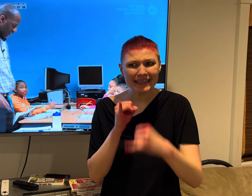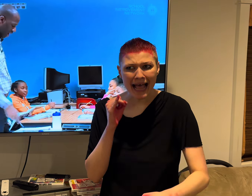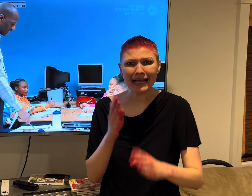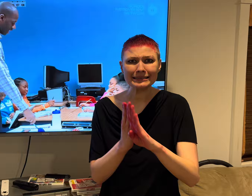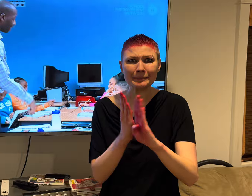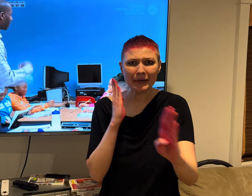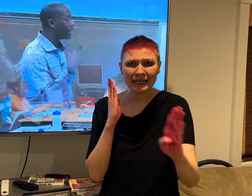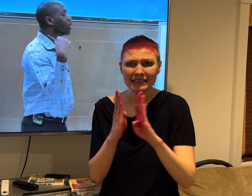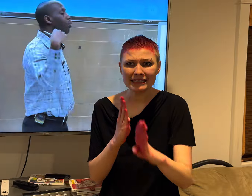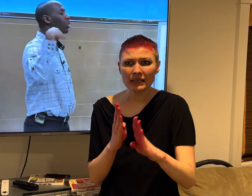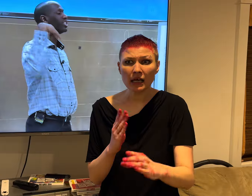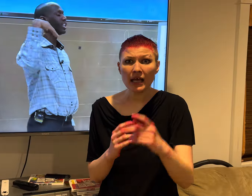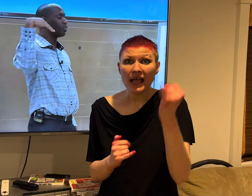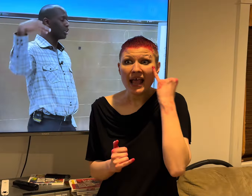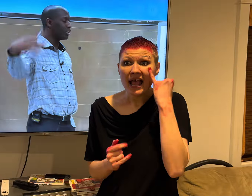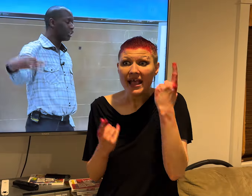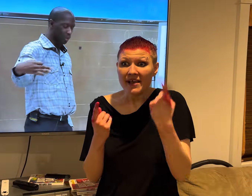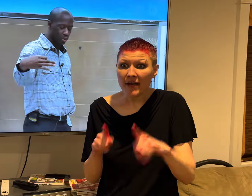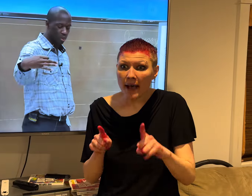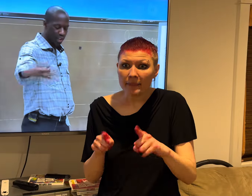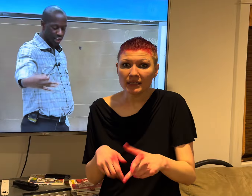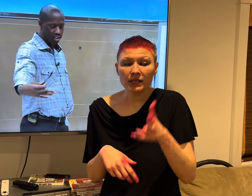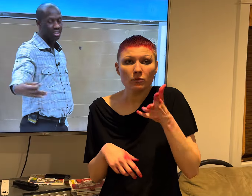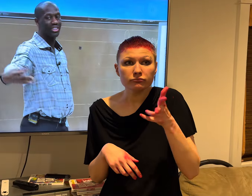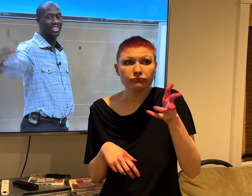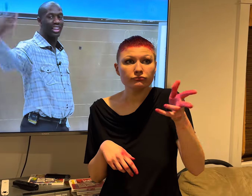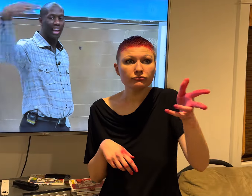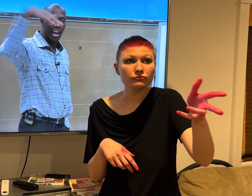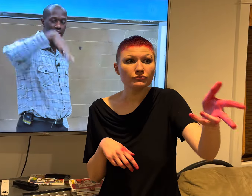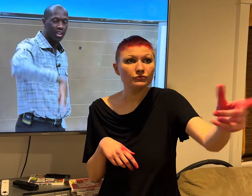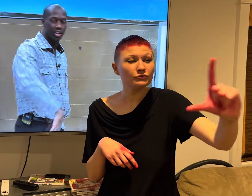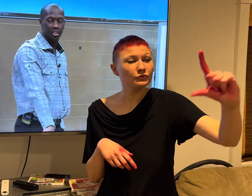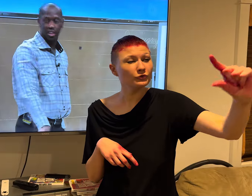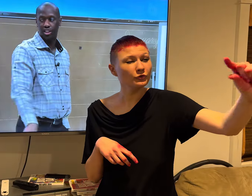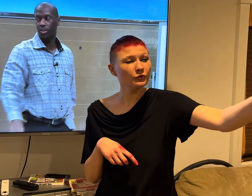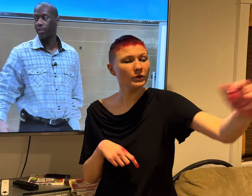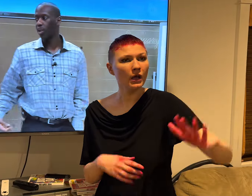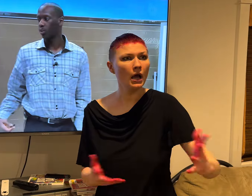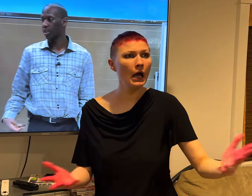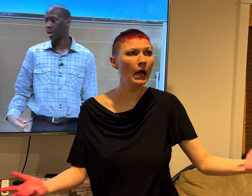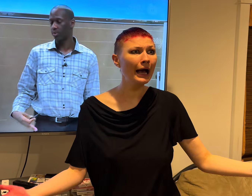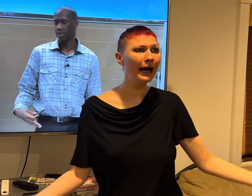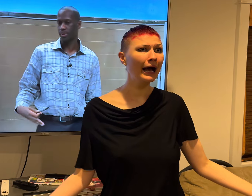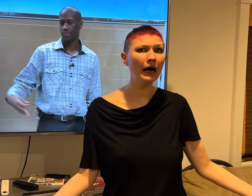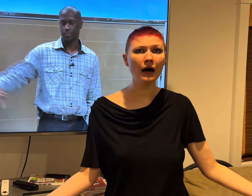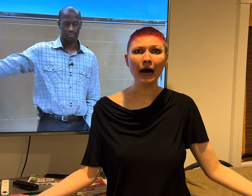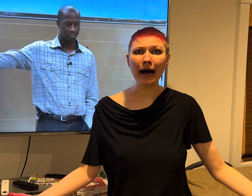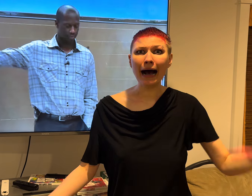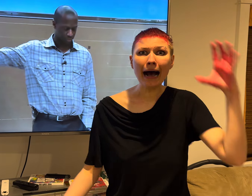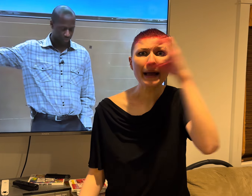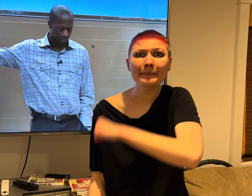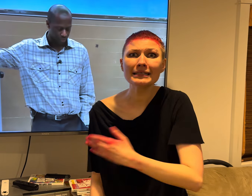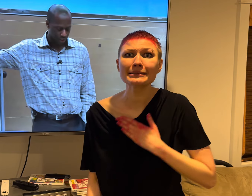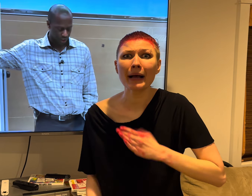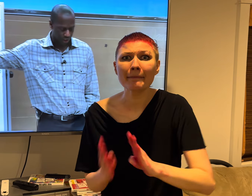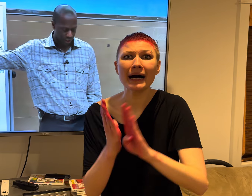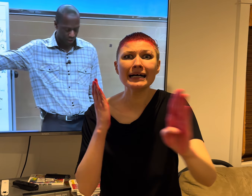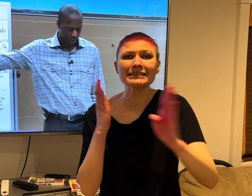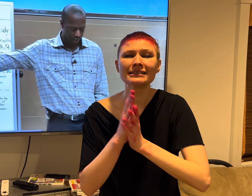right? What's the difference between that sentence and the sentence following that one? Jessica?